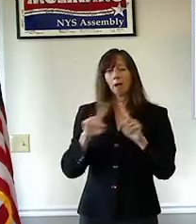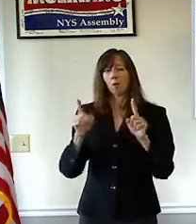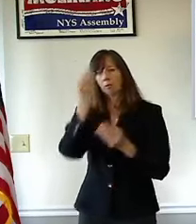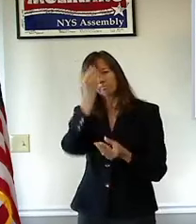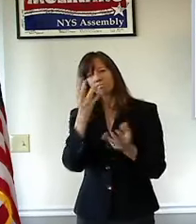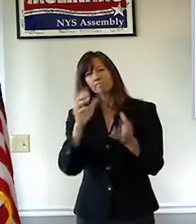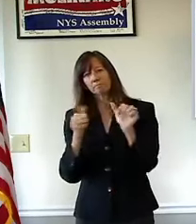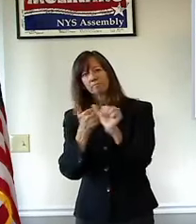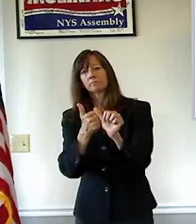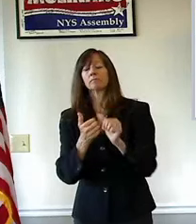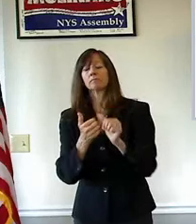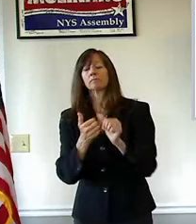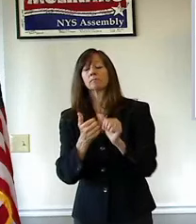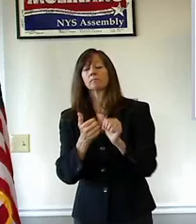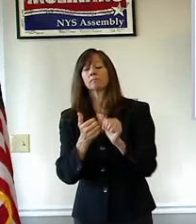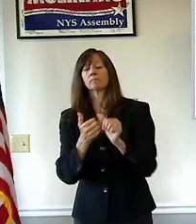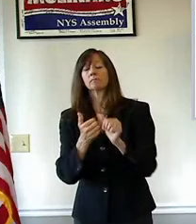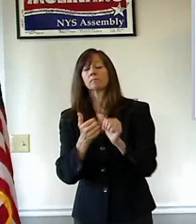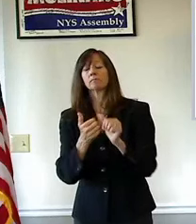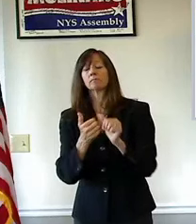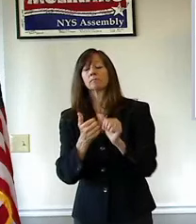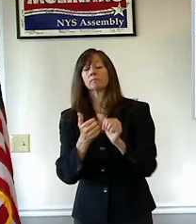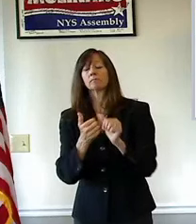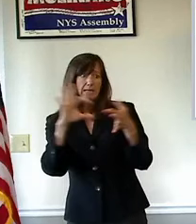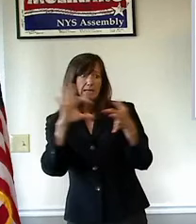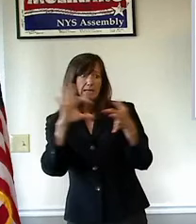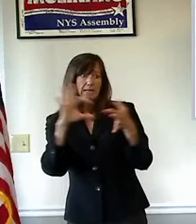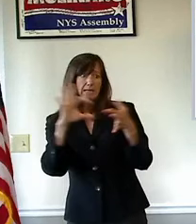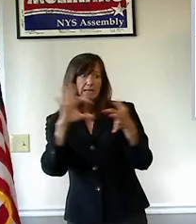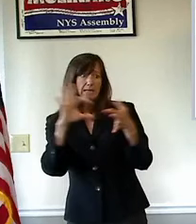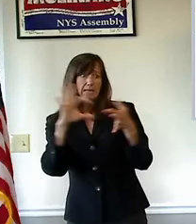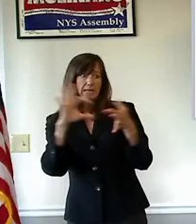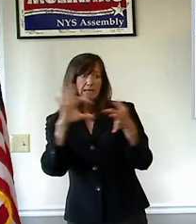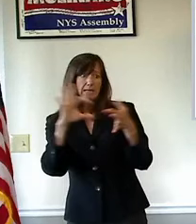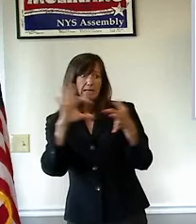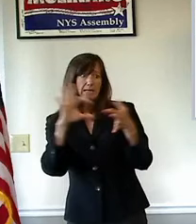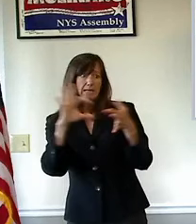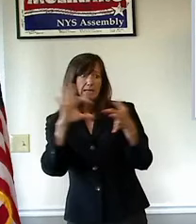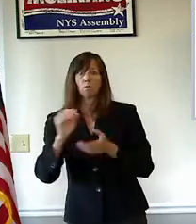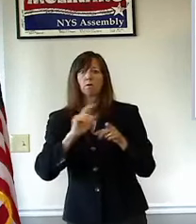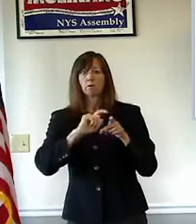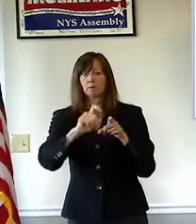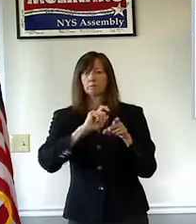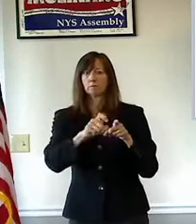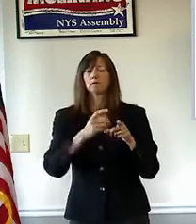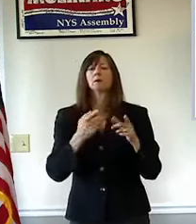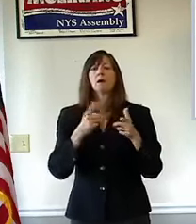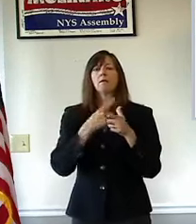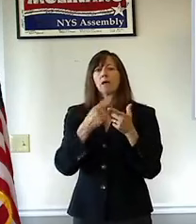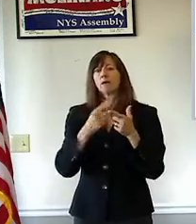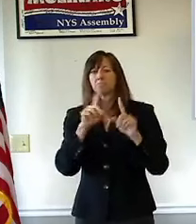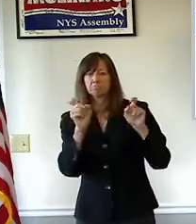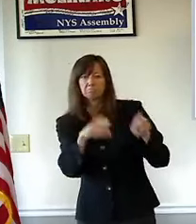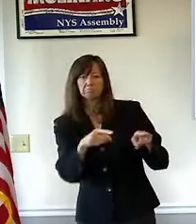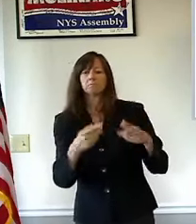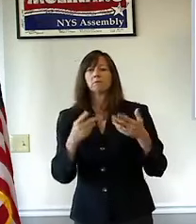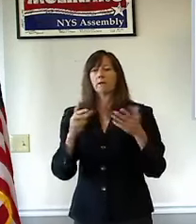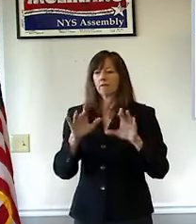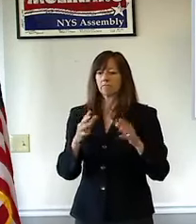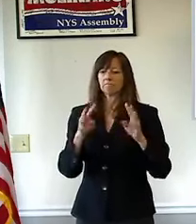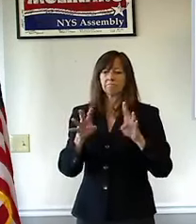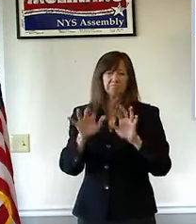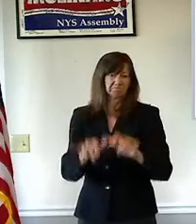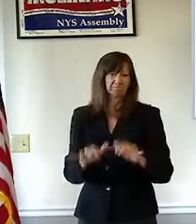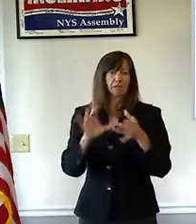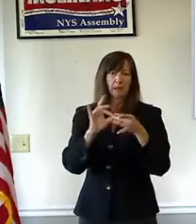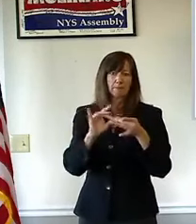the phone or type it in the comment section below the live stream. Phase four, again, includes higher